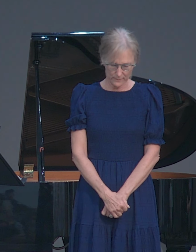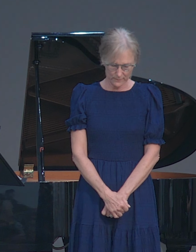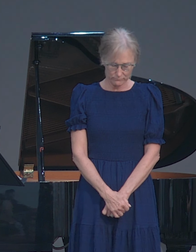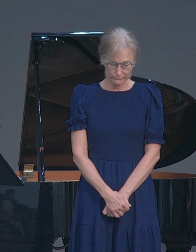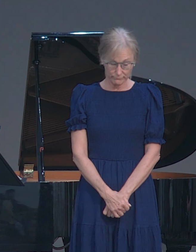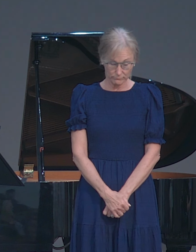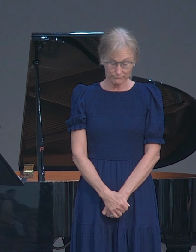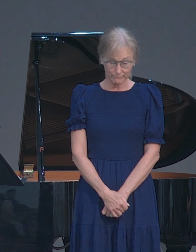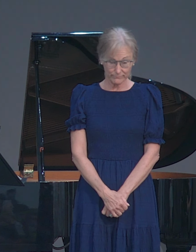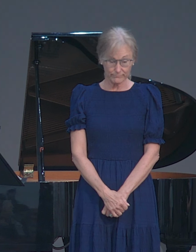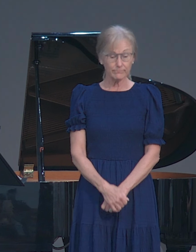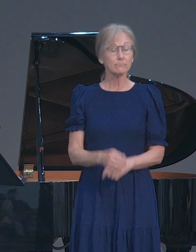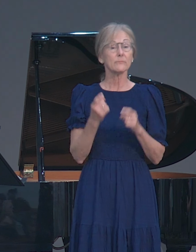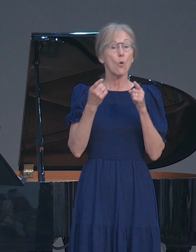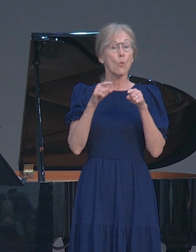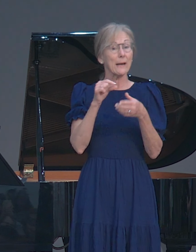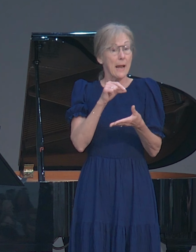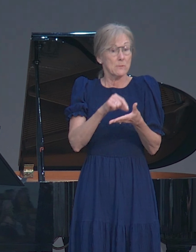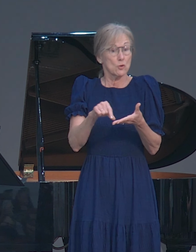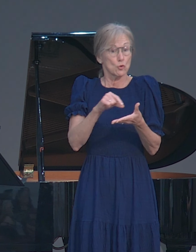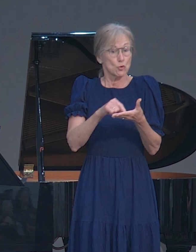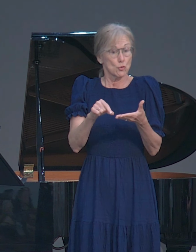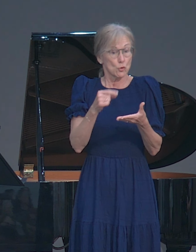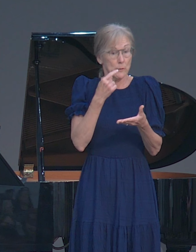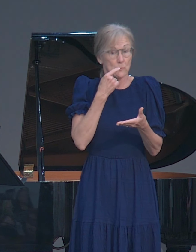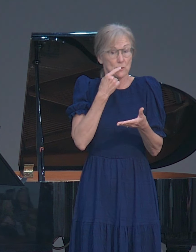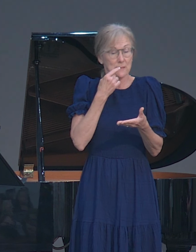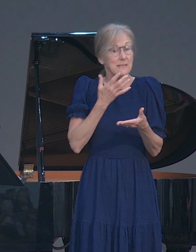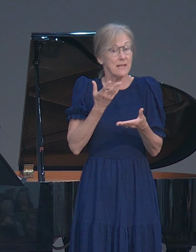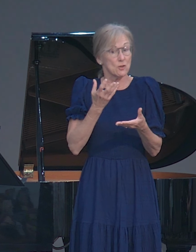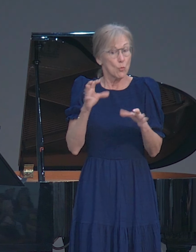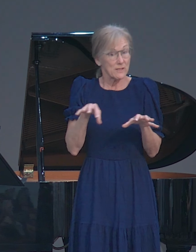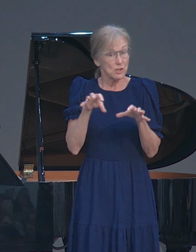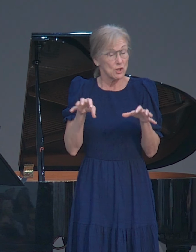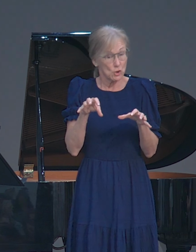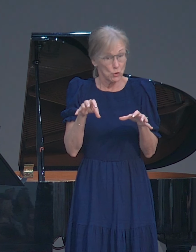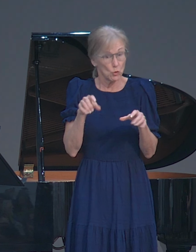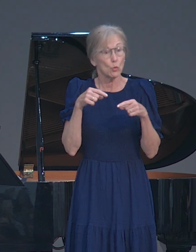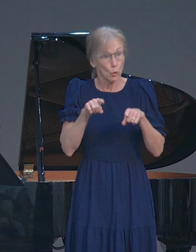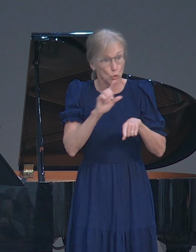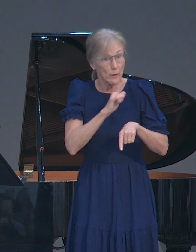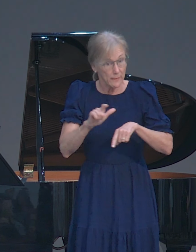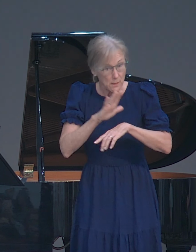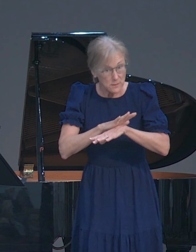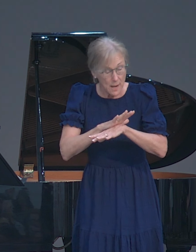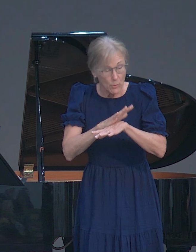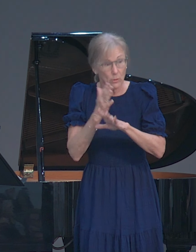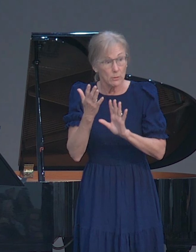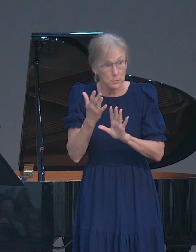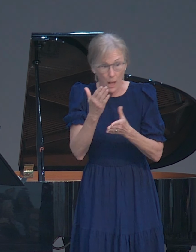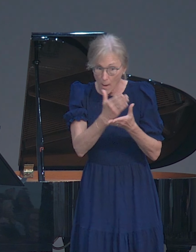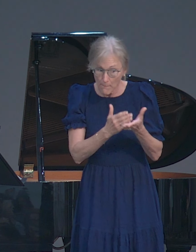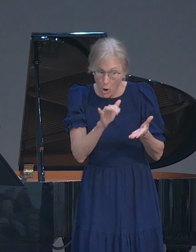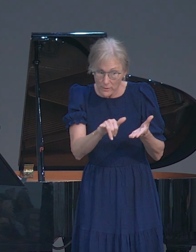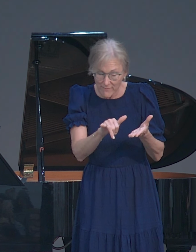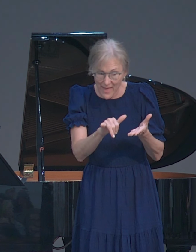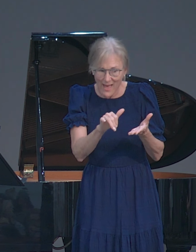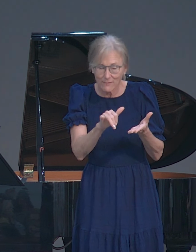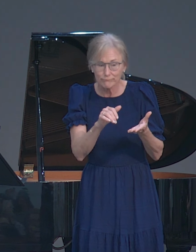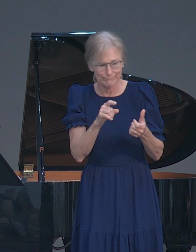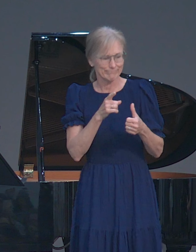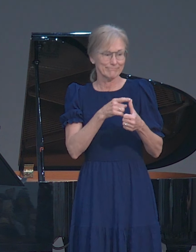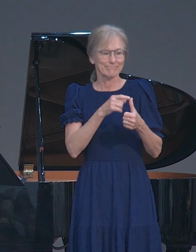So when Scripture tells us what to do in the Lord's table as part of it, we're first of all told not to